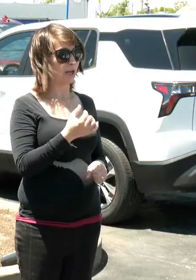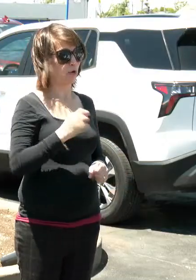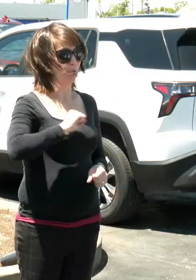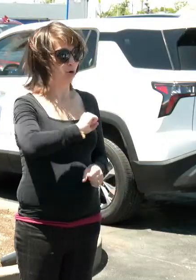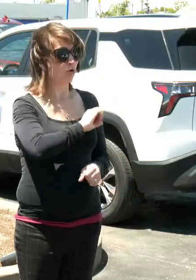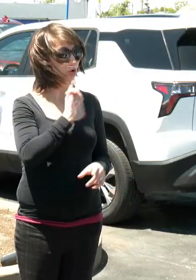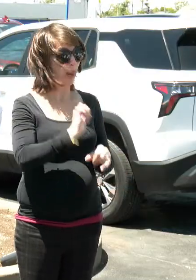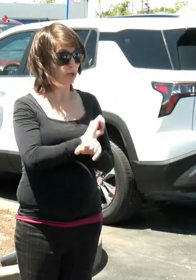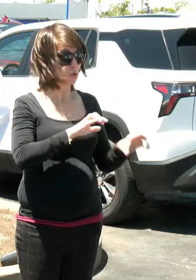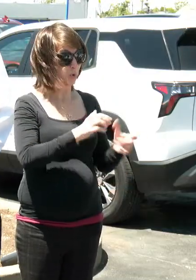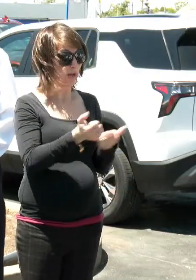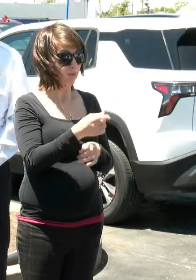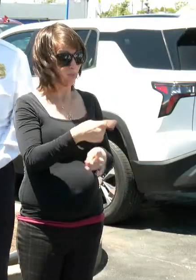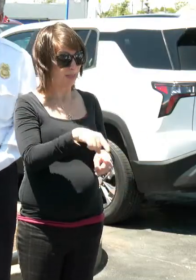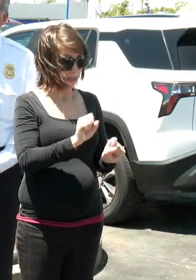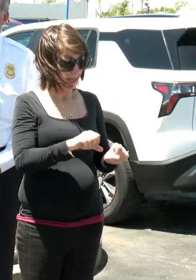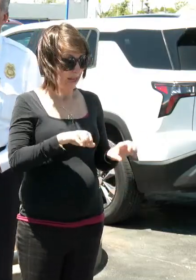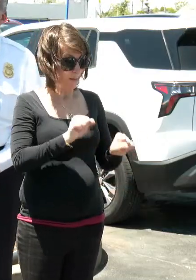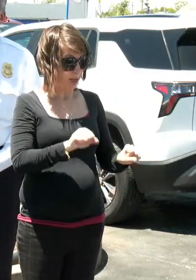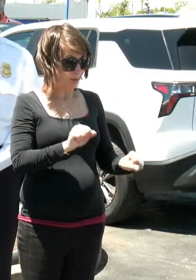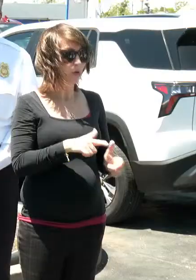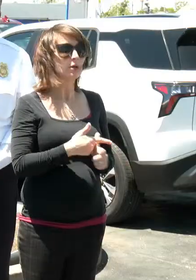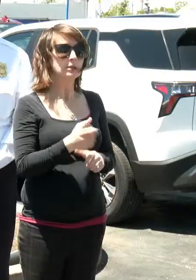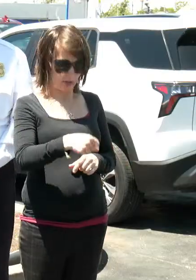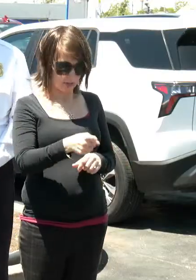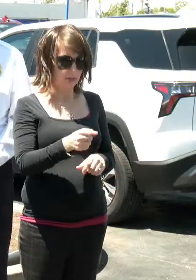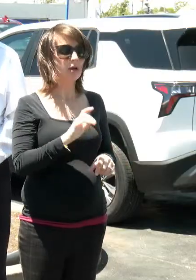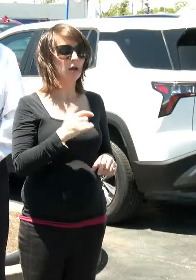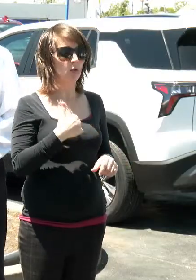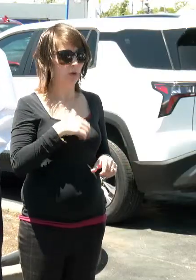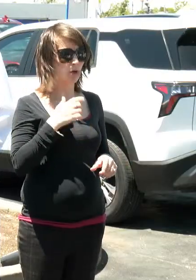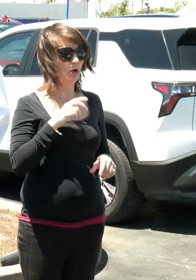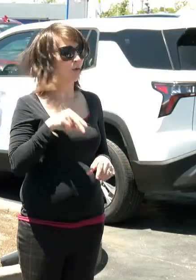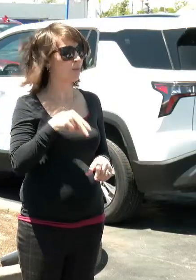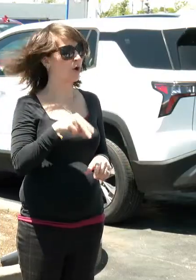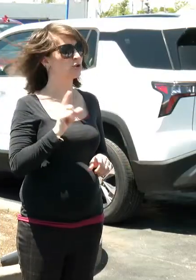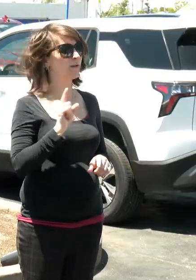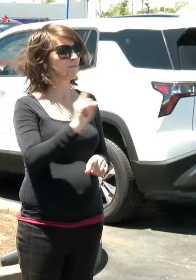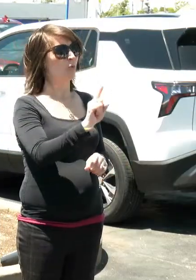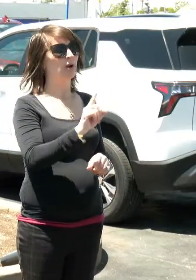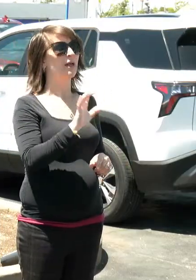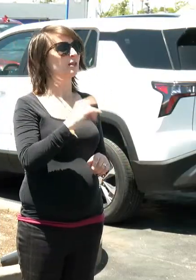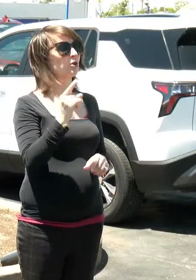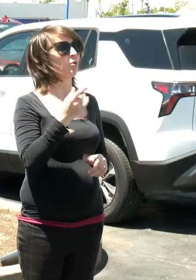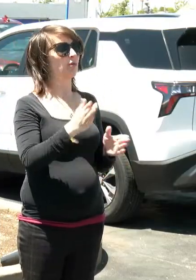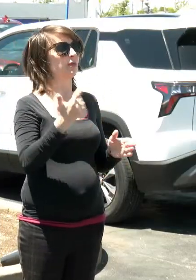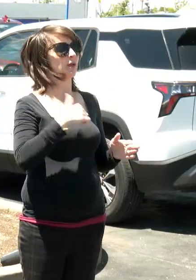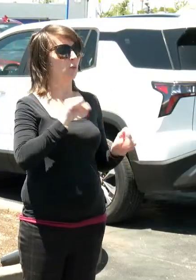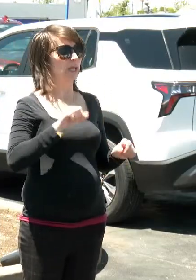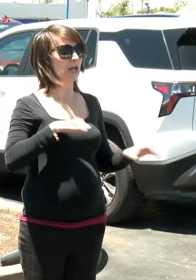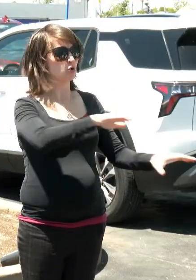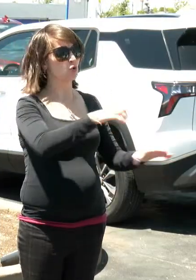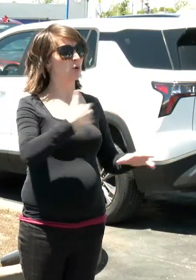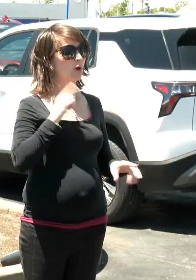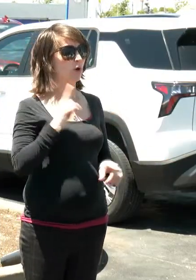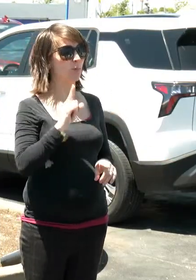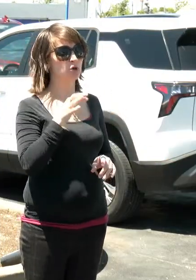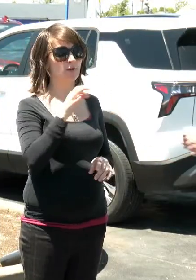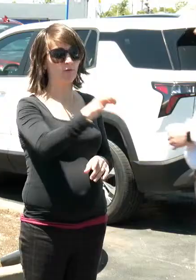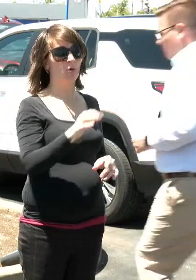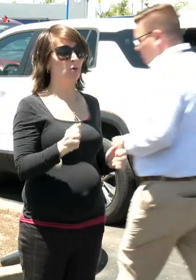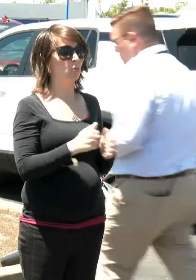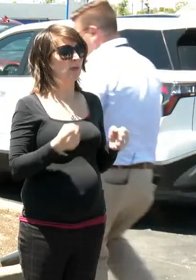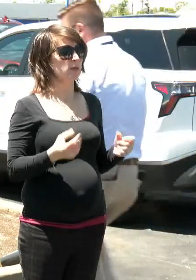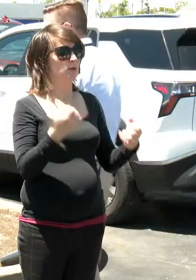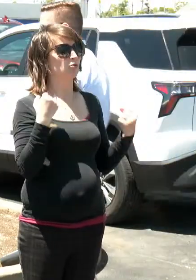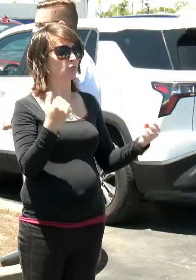everything possible? Yes, I do. And we are marching forward because that is the only thing we can do, and we're marching forward with as much strength as we have, and I